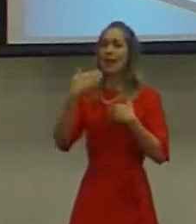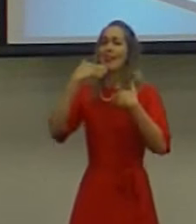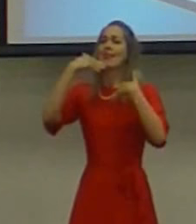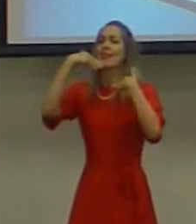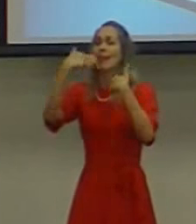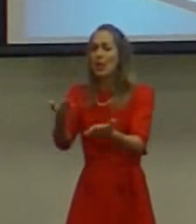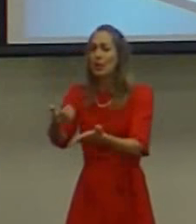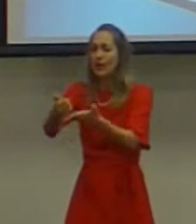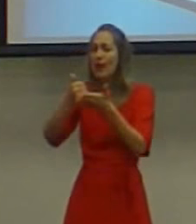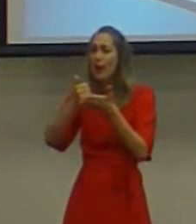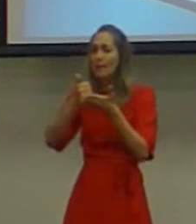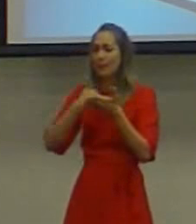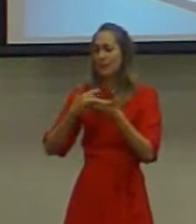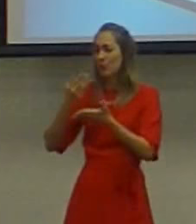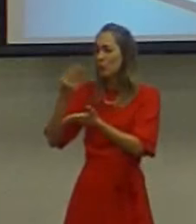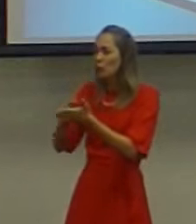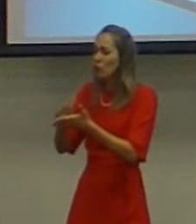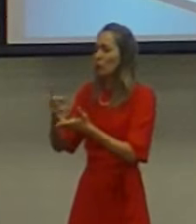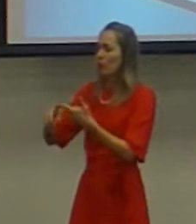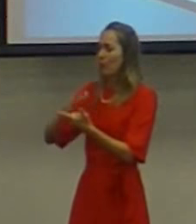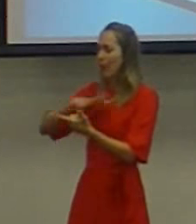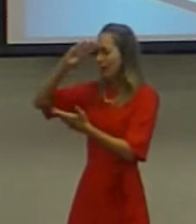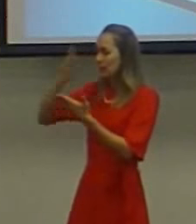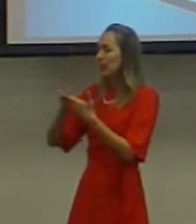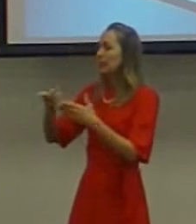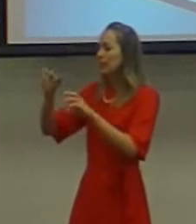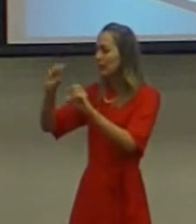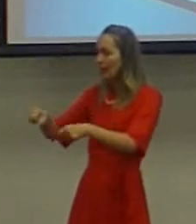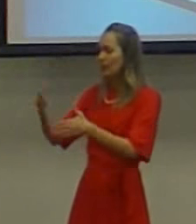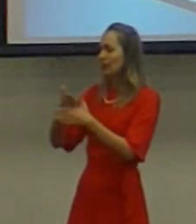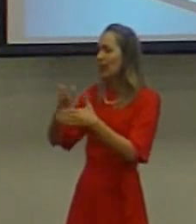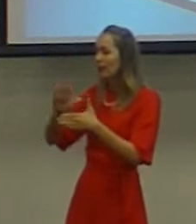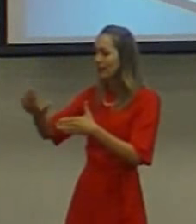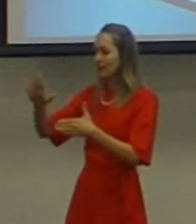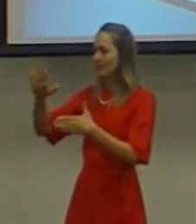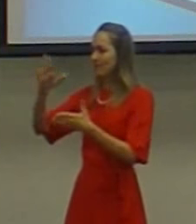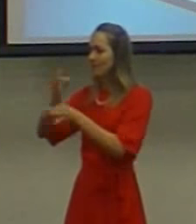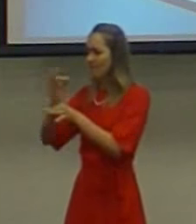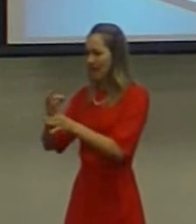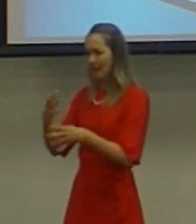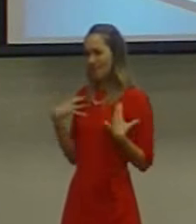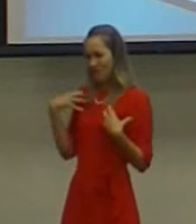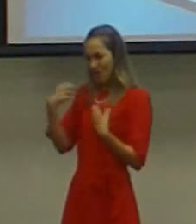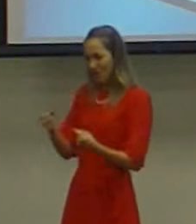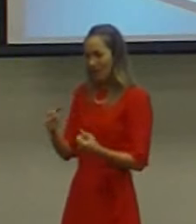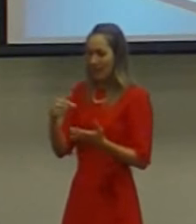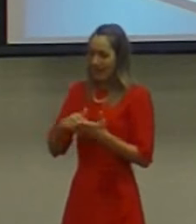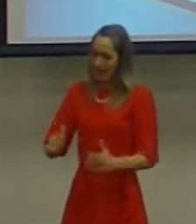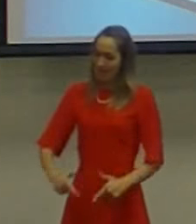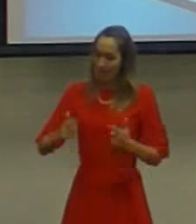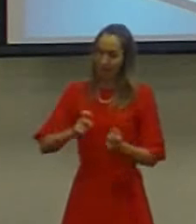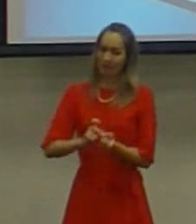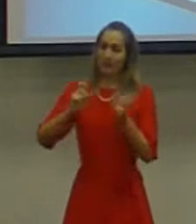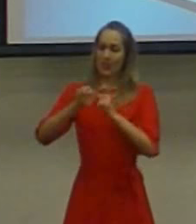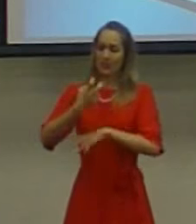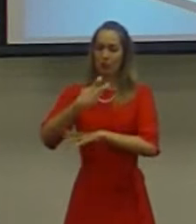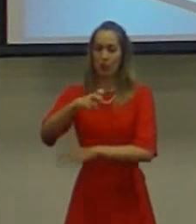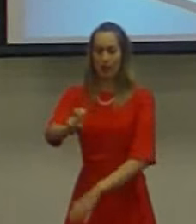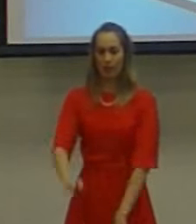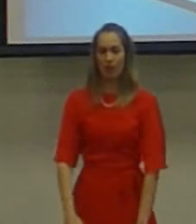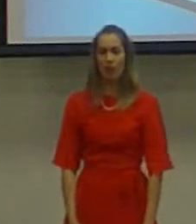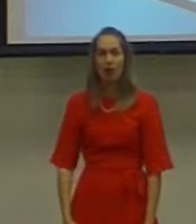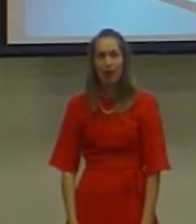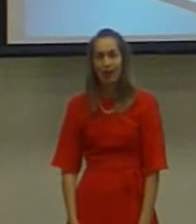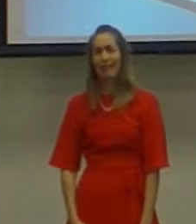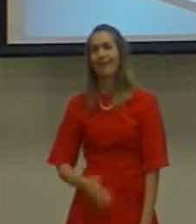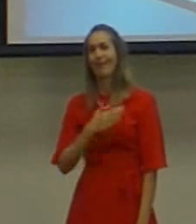you for helping me prove to my son that he can share his faith and be confident in doing so. And this has been a life-changing trip. Well, that alone was just